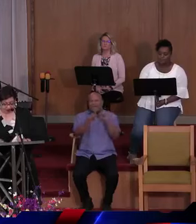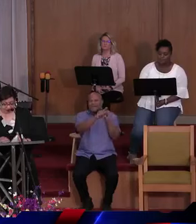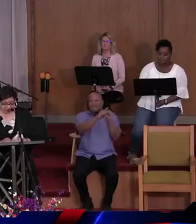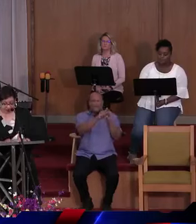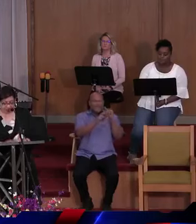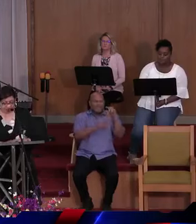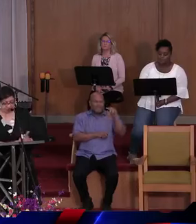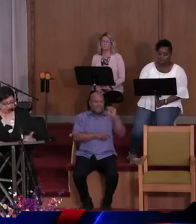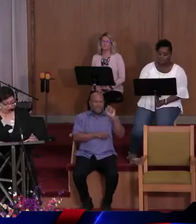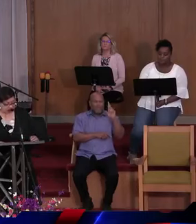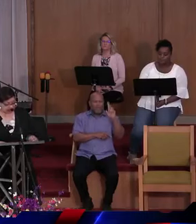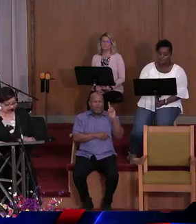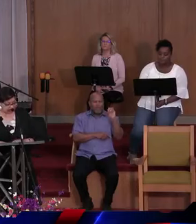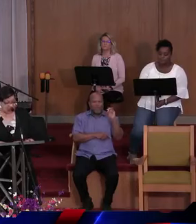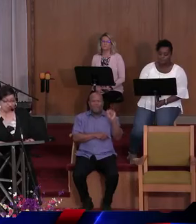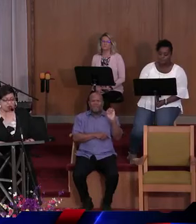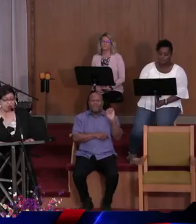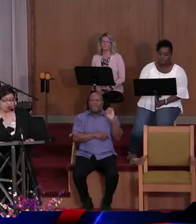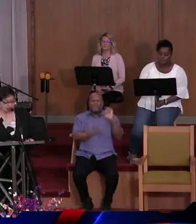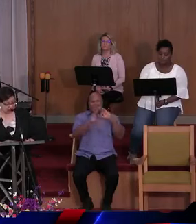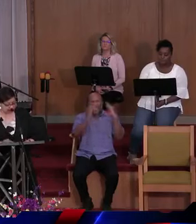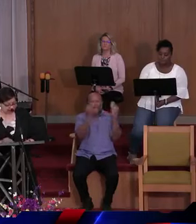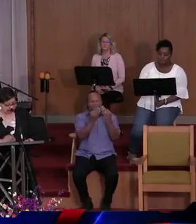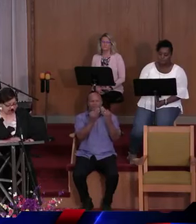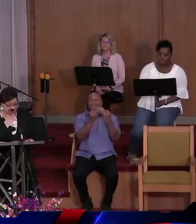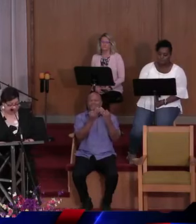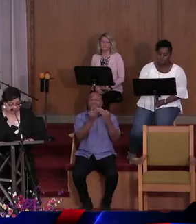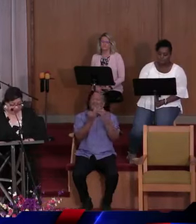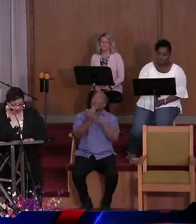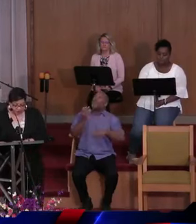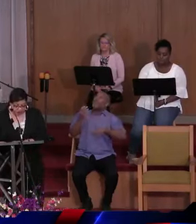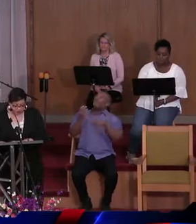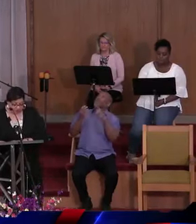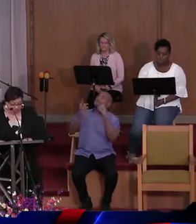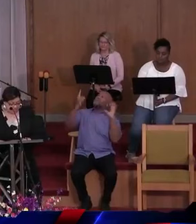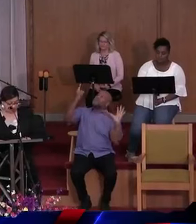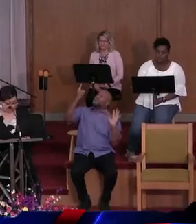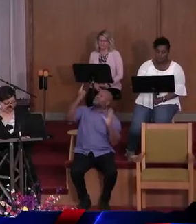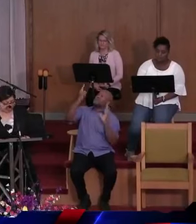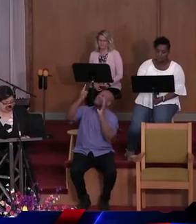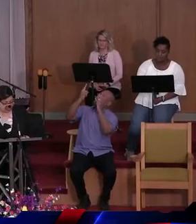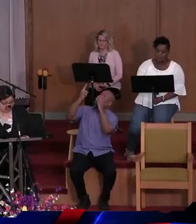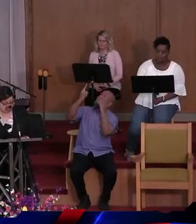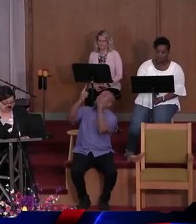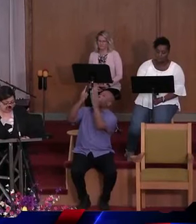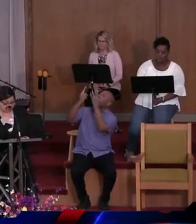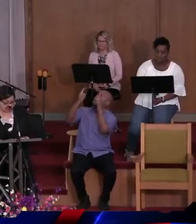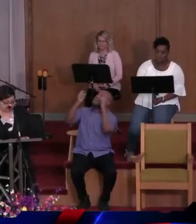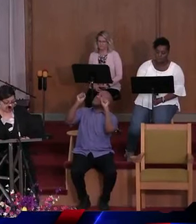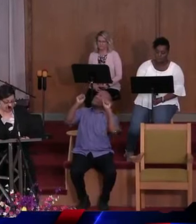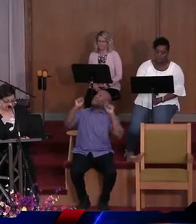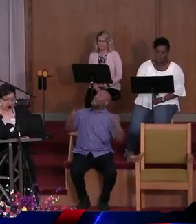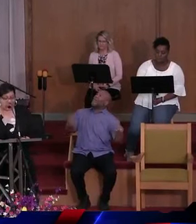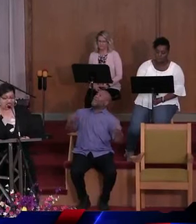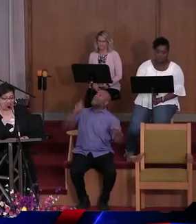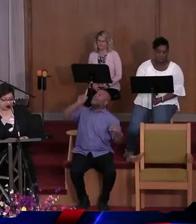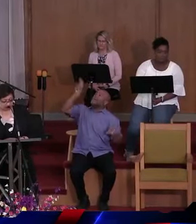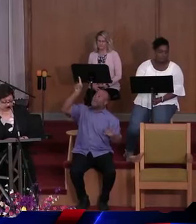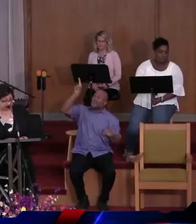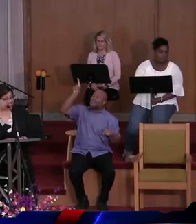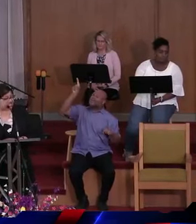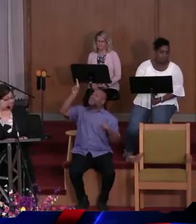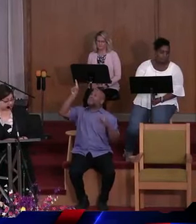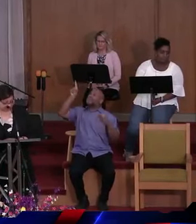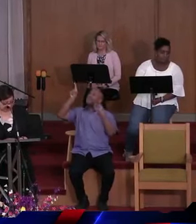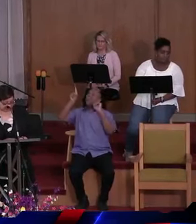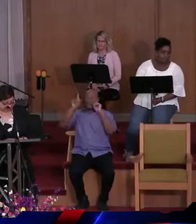Parham family. God, we just thank you, Lord, that we could come before you. We thank you that you have put all things under